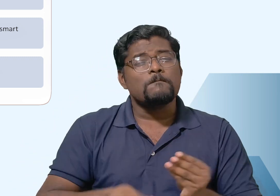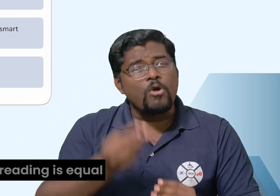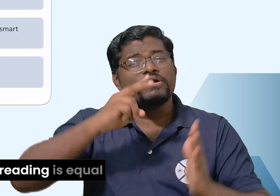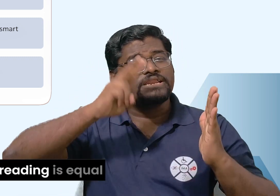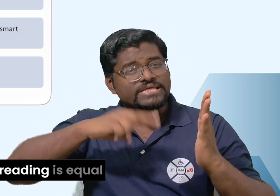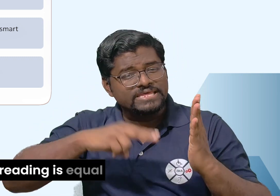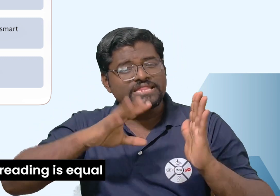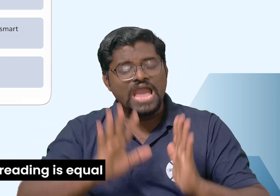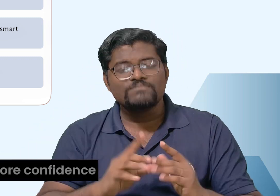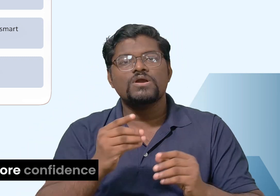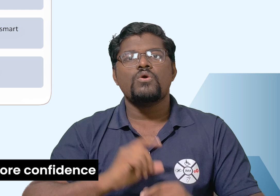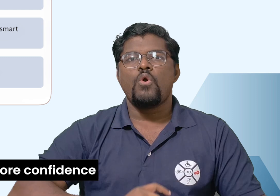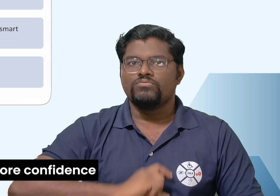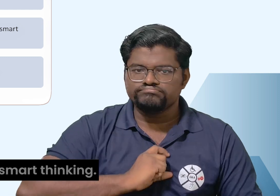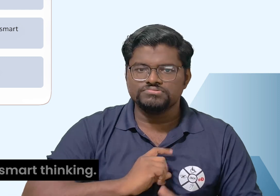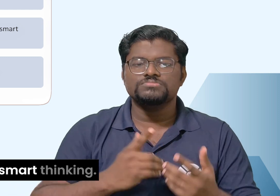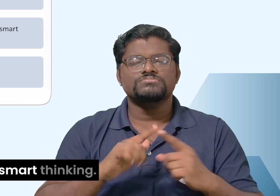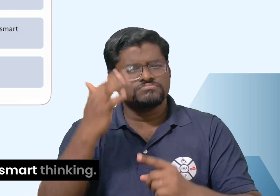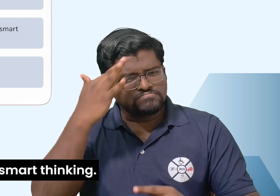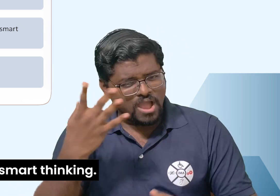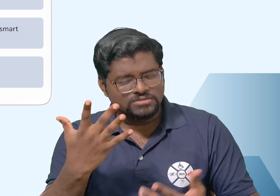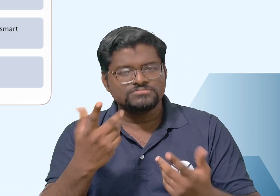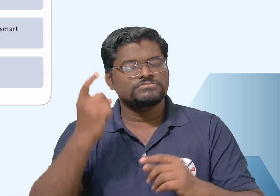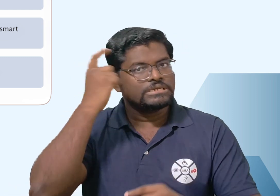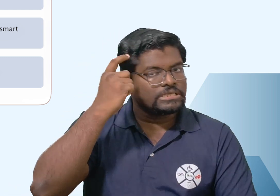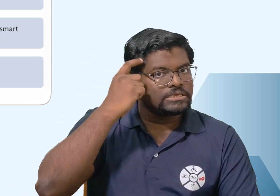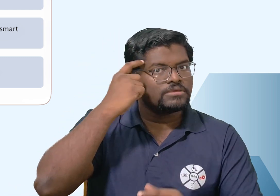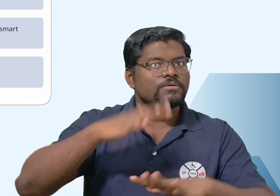More reading is equal to more confidence and smart thinking.